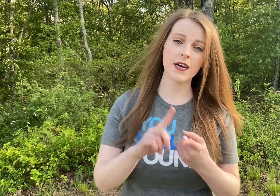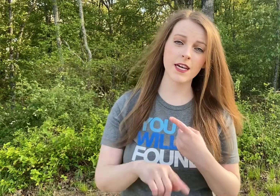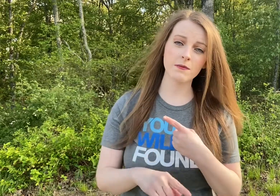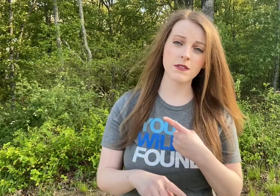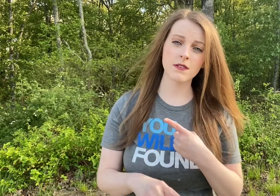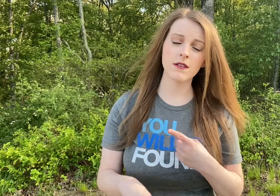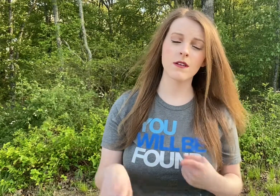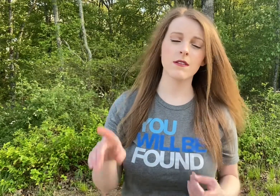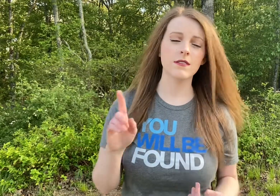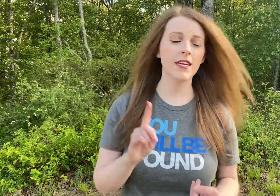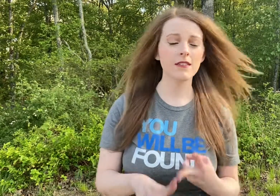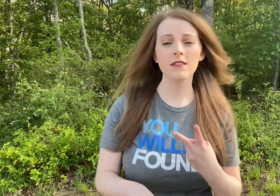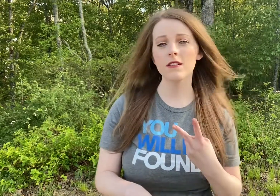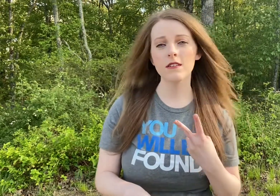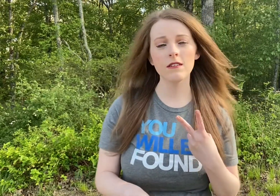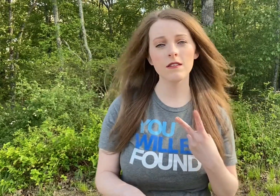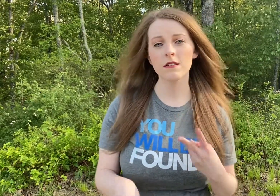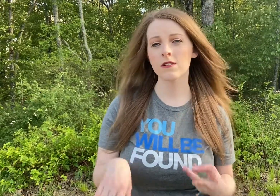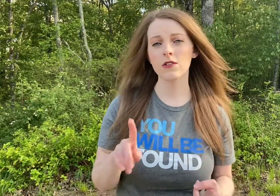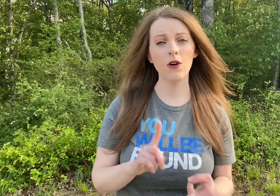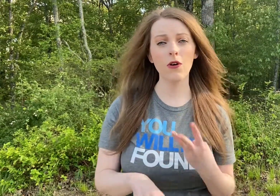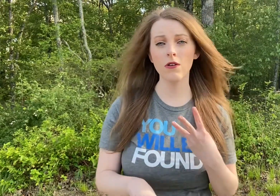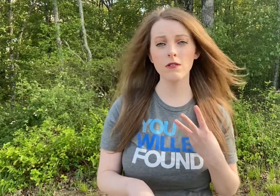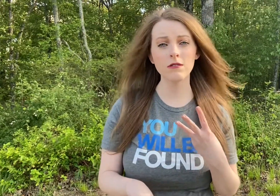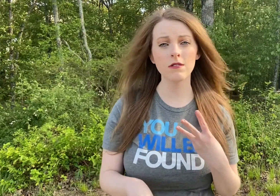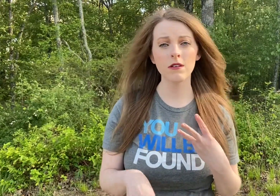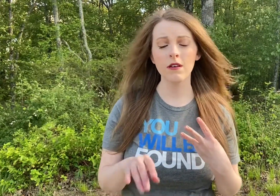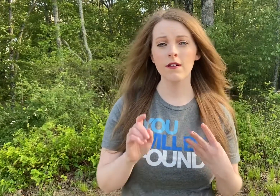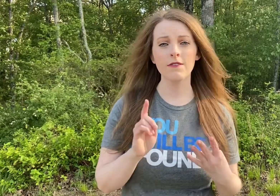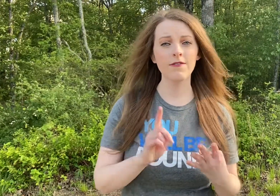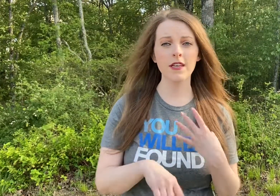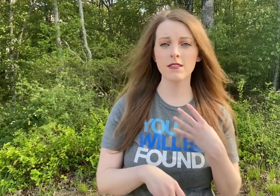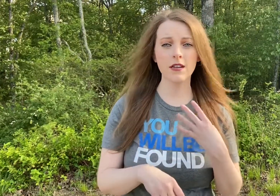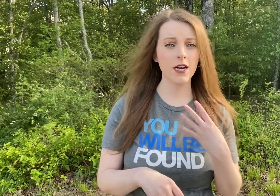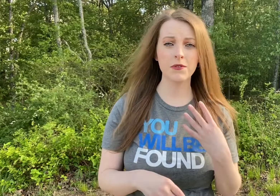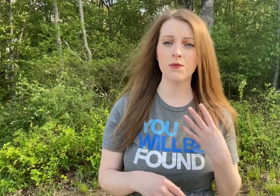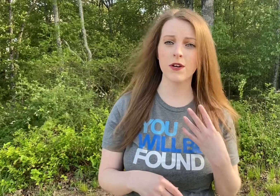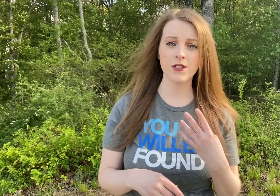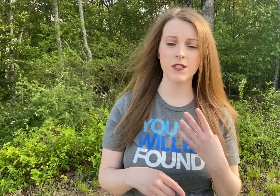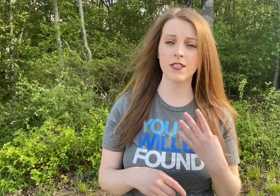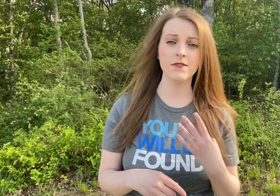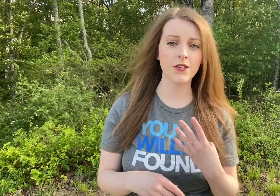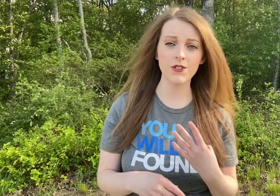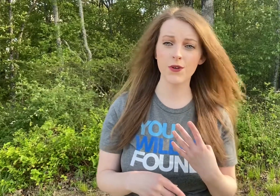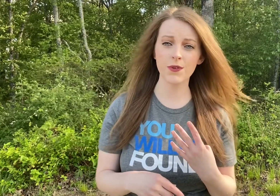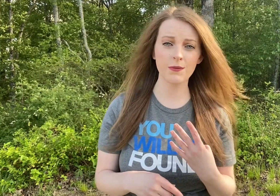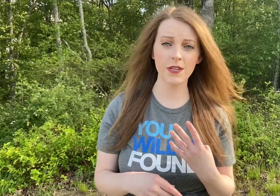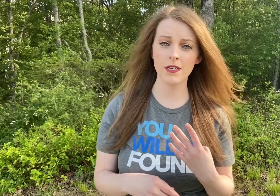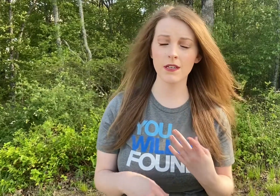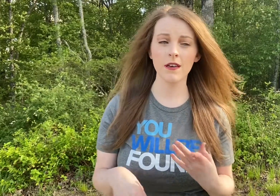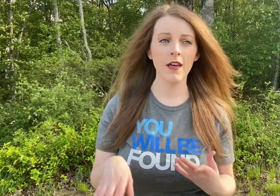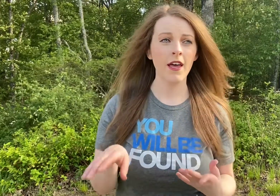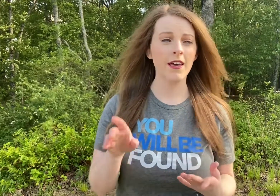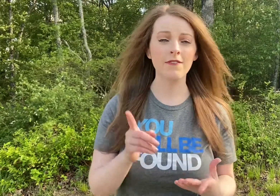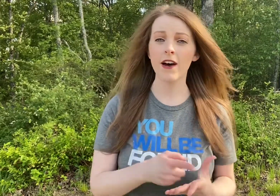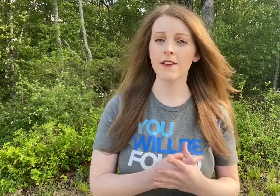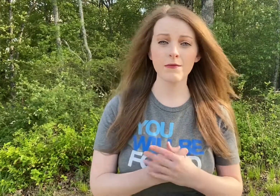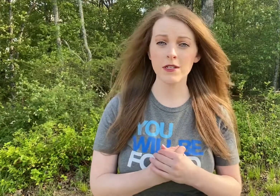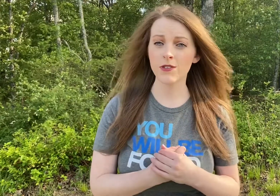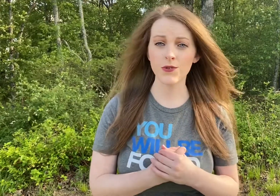Skyped, texted, called, FaceTimed and watched a TV show with me, invited me to